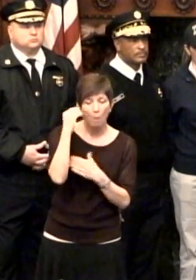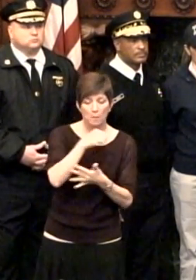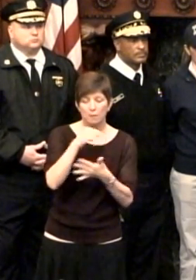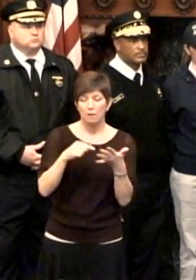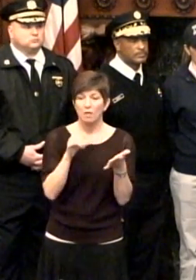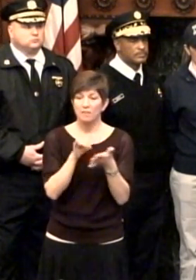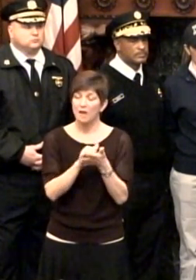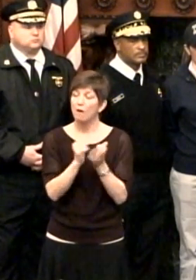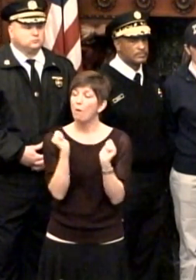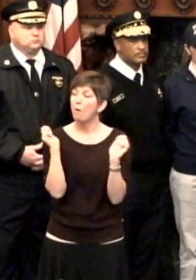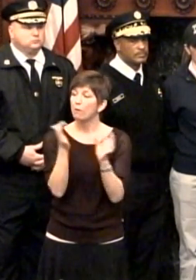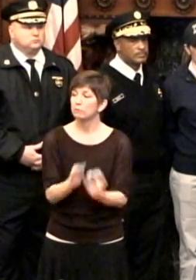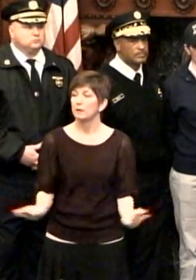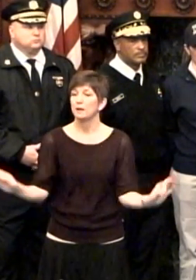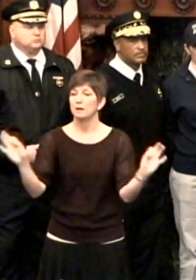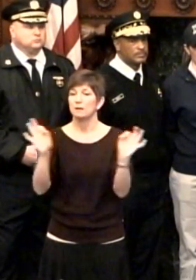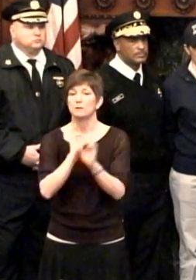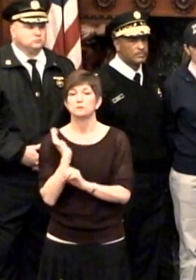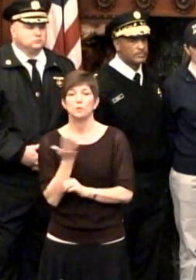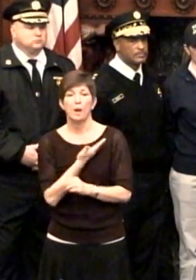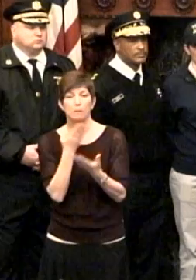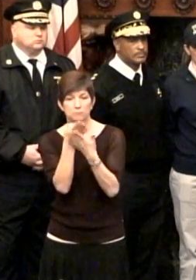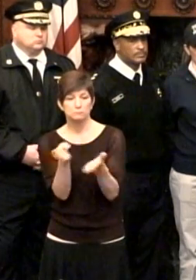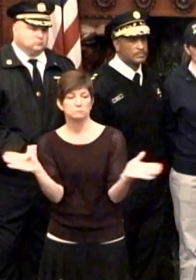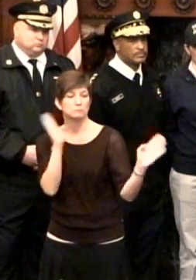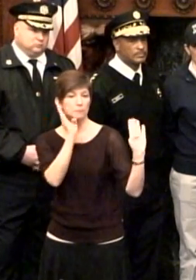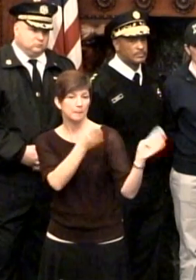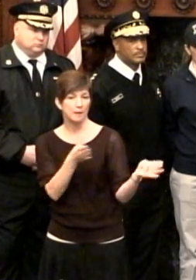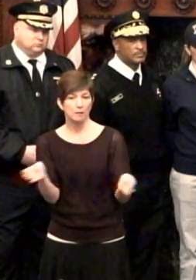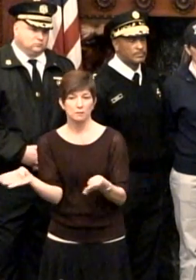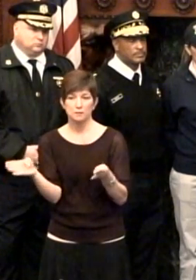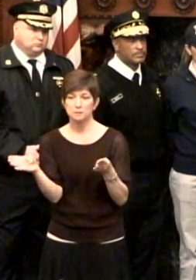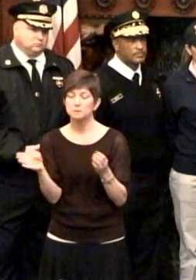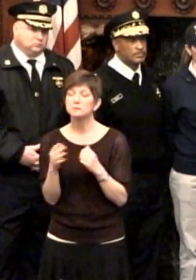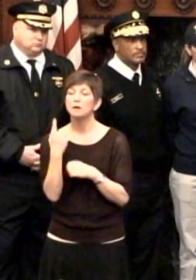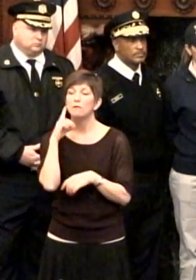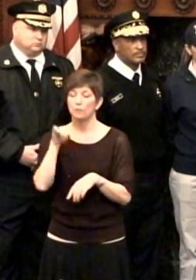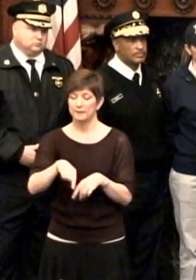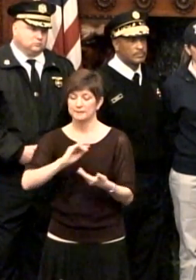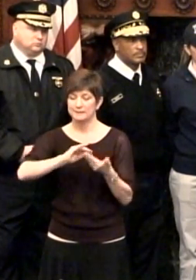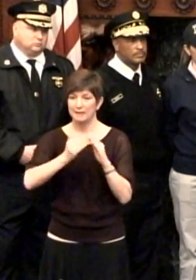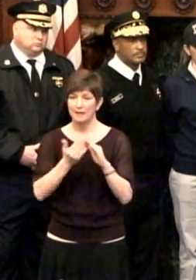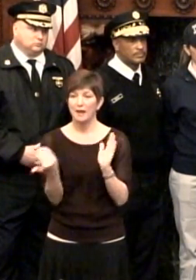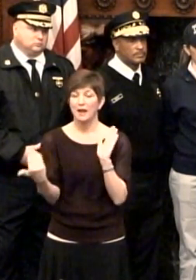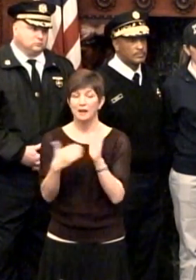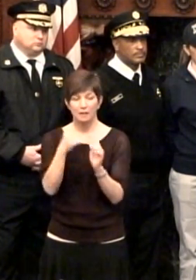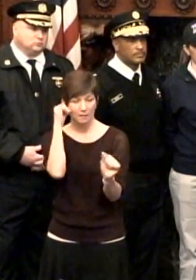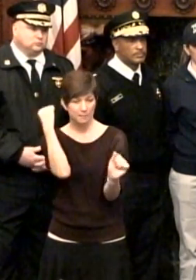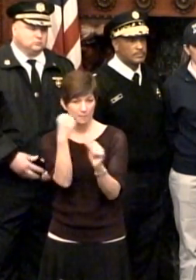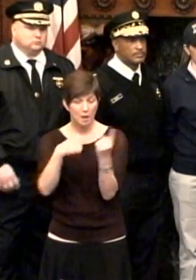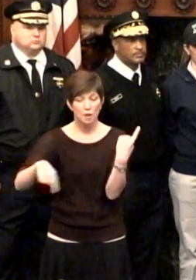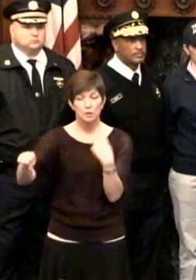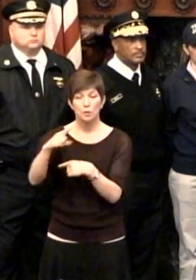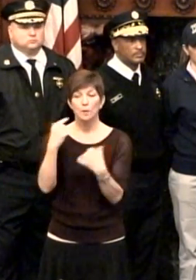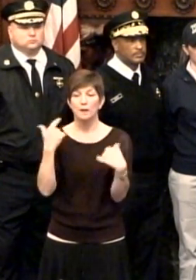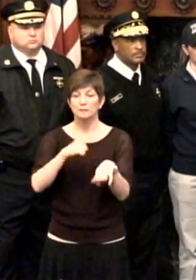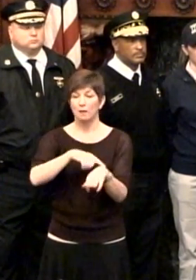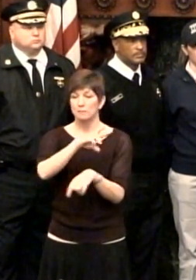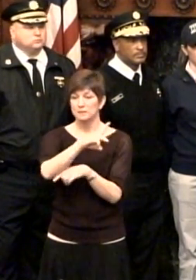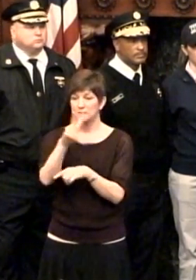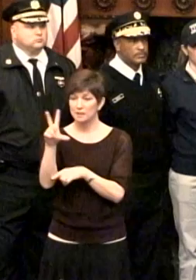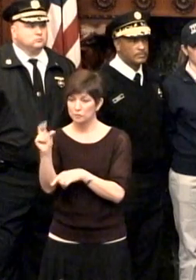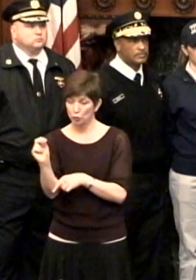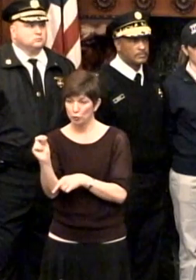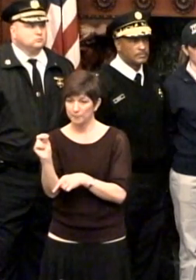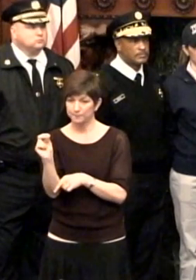is critical to our overall preparedness plan for the city. Again, let me remind you, at 6:30